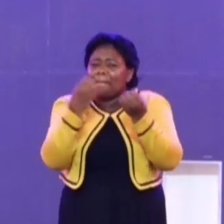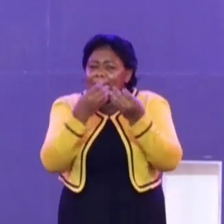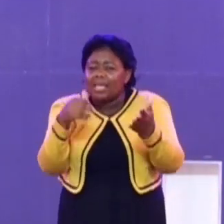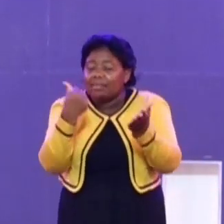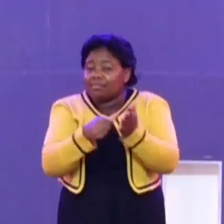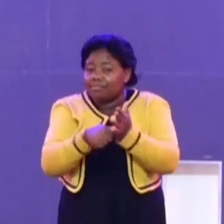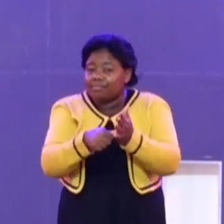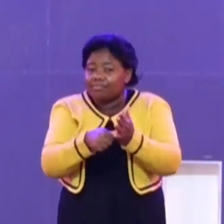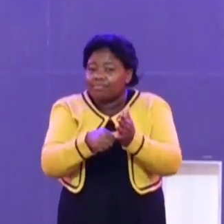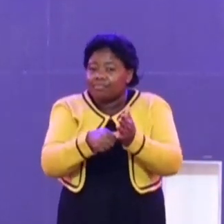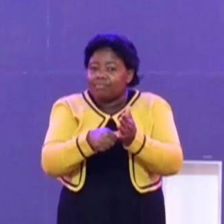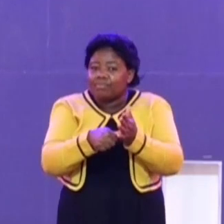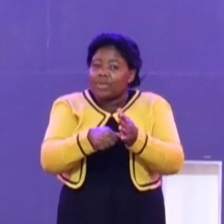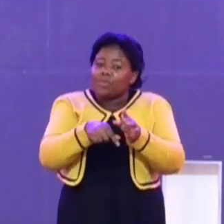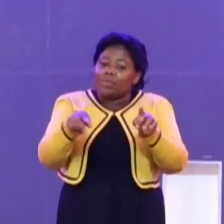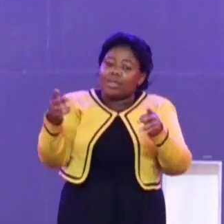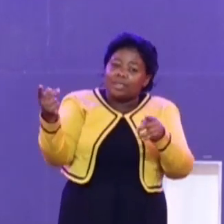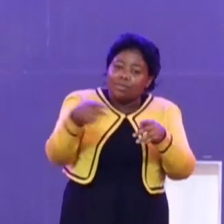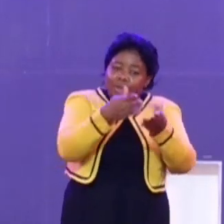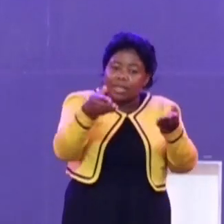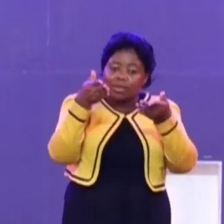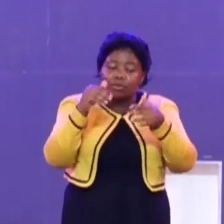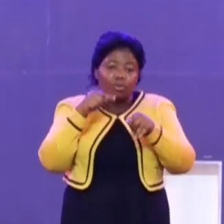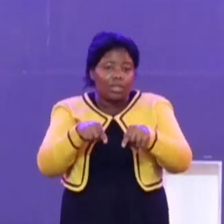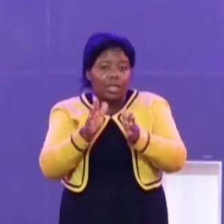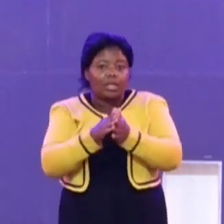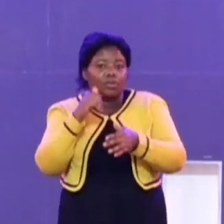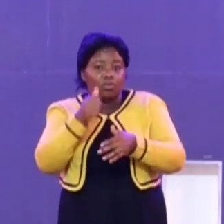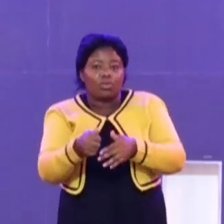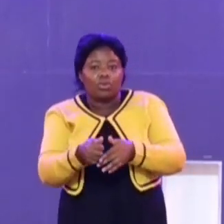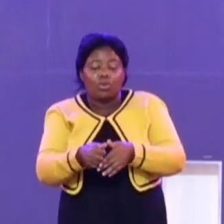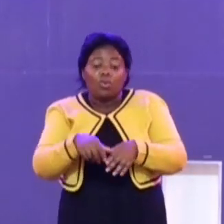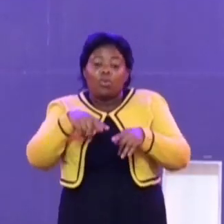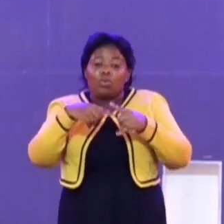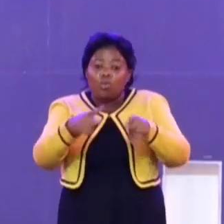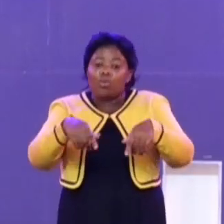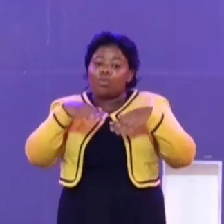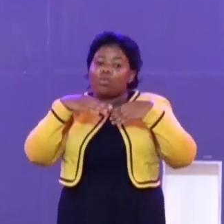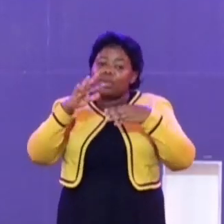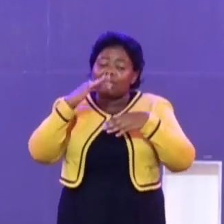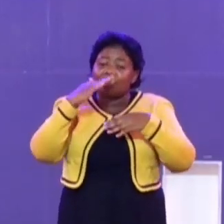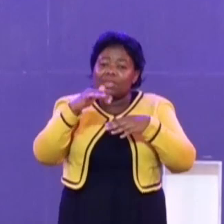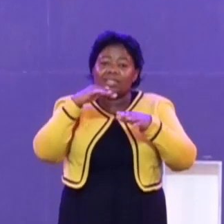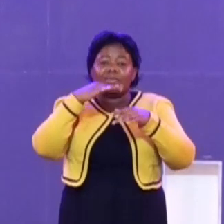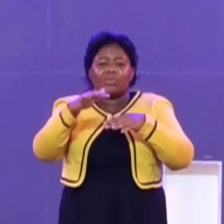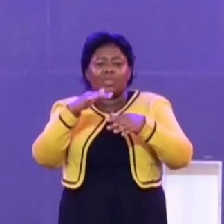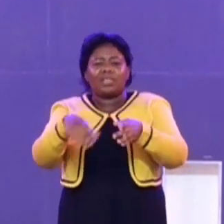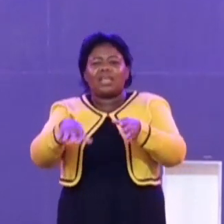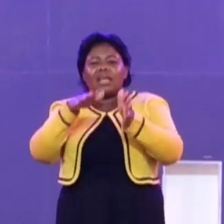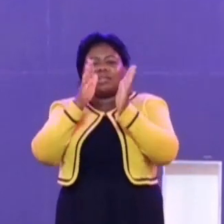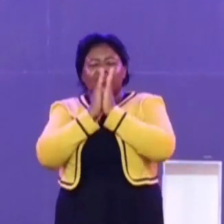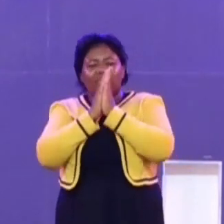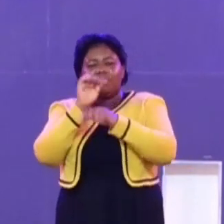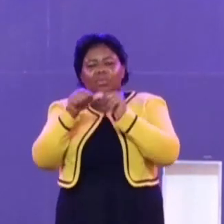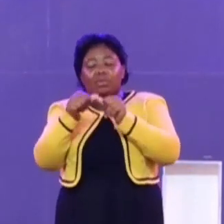Tuchari fenda nencha we tuli manya go moyo. We are still here today and tomorrow we are also here in the power of the Spirit. Tujabisha bila mkama aja kutuyamba. We shall tackle them,